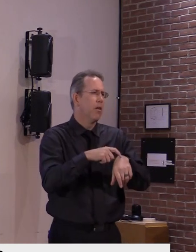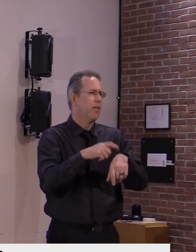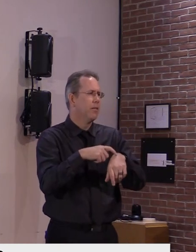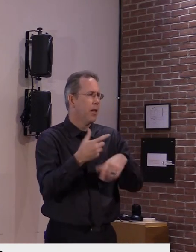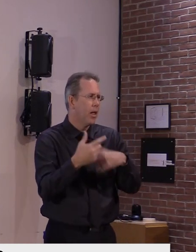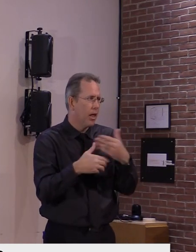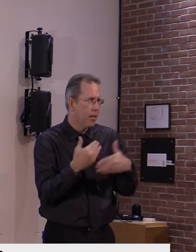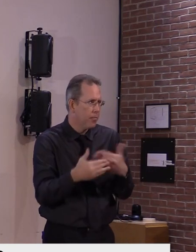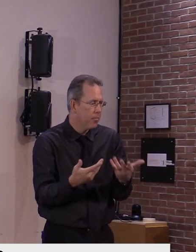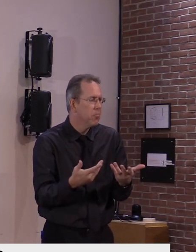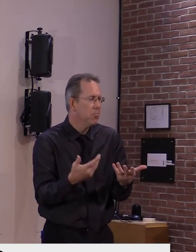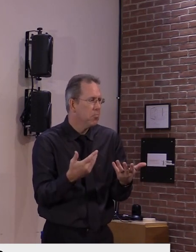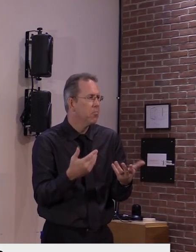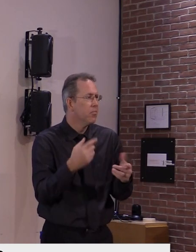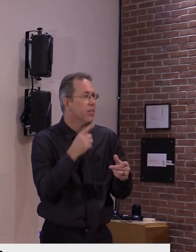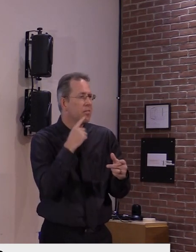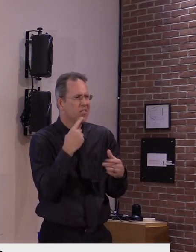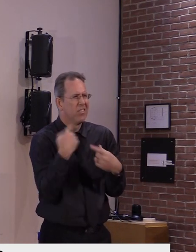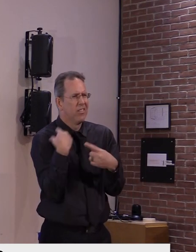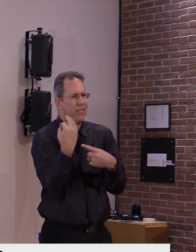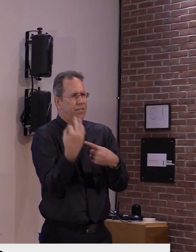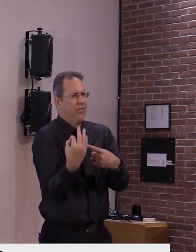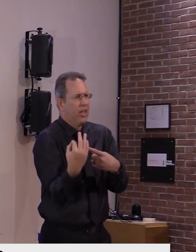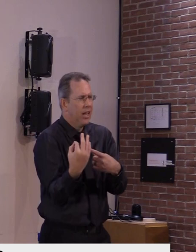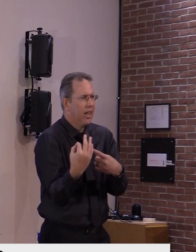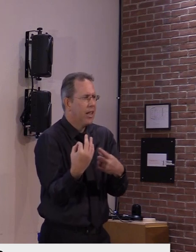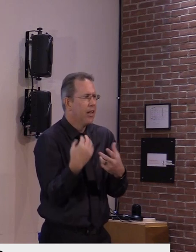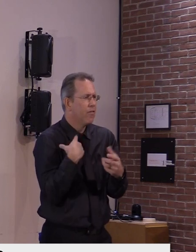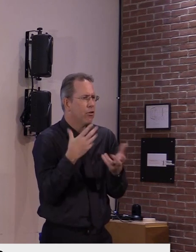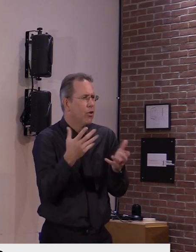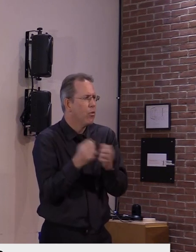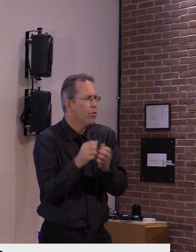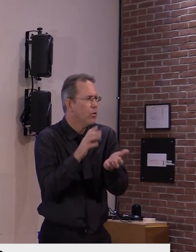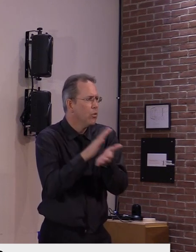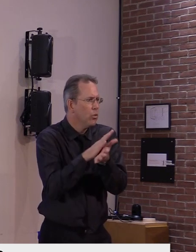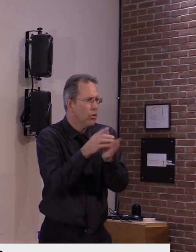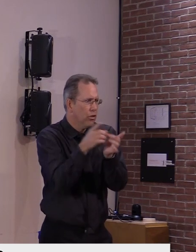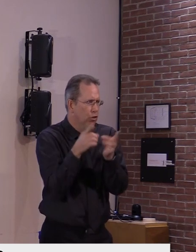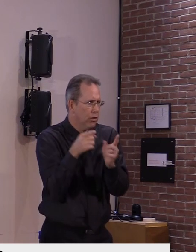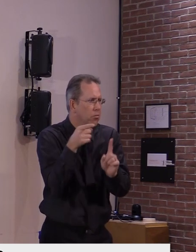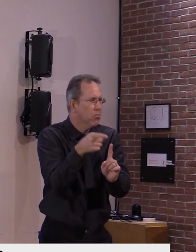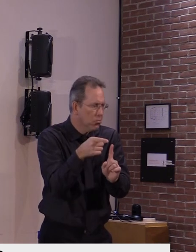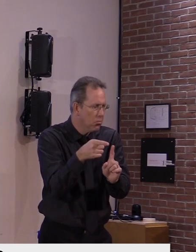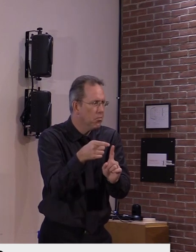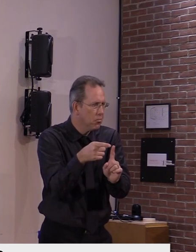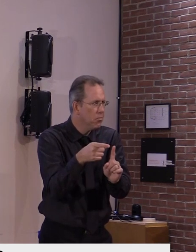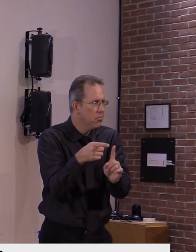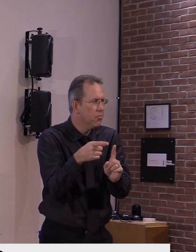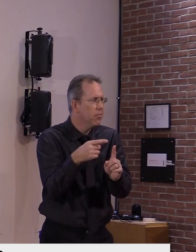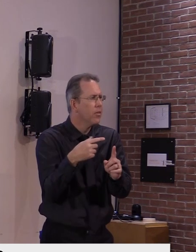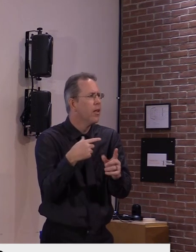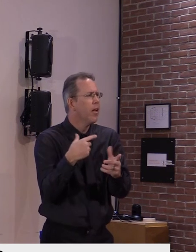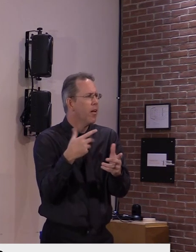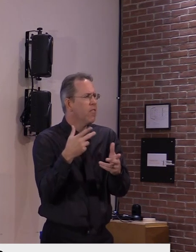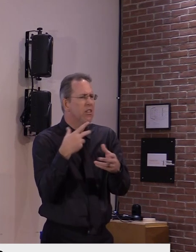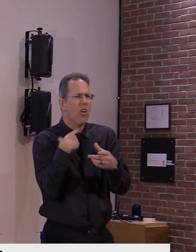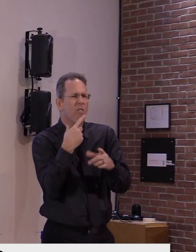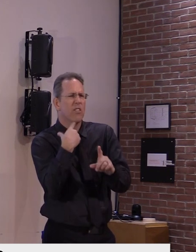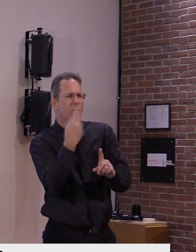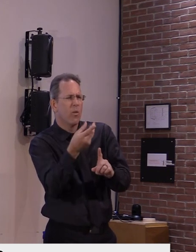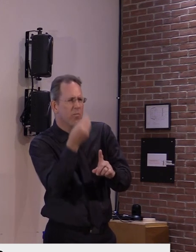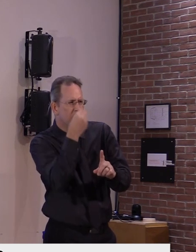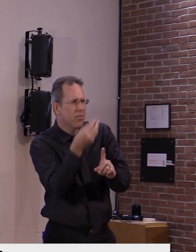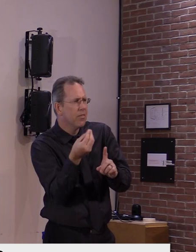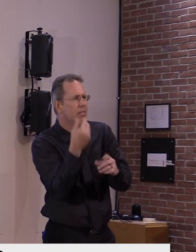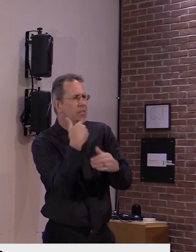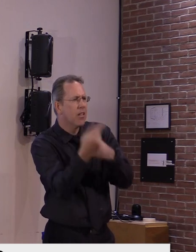communications with the school districts, I'm also saying that this is likely disposition will be in through this next several weeks and possibly including the